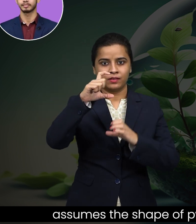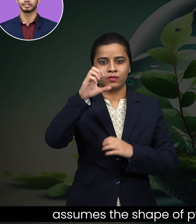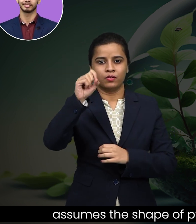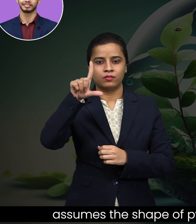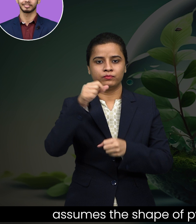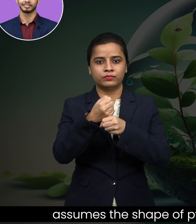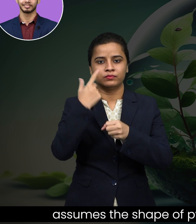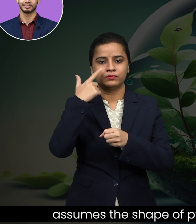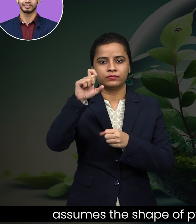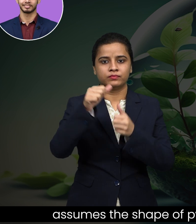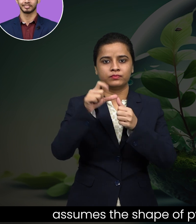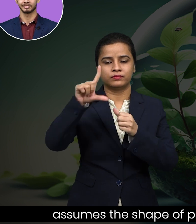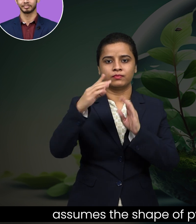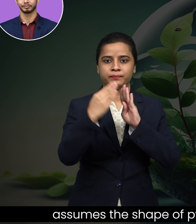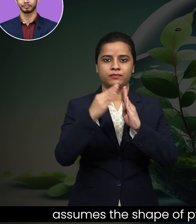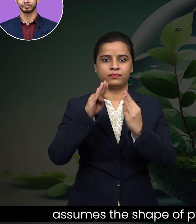pyramids.